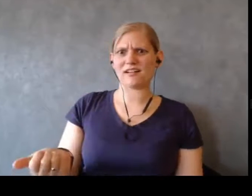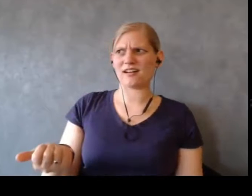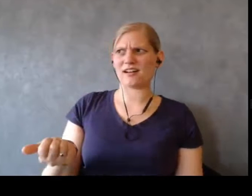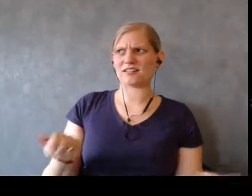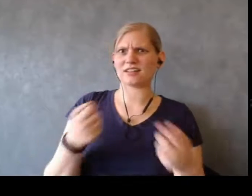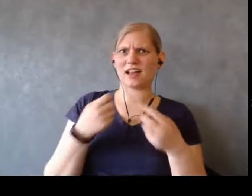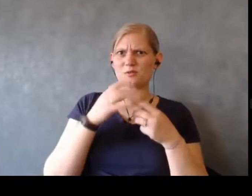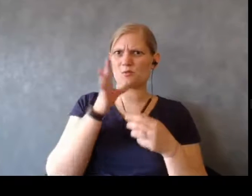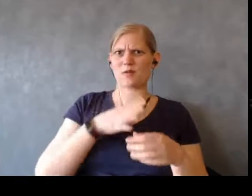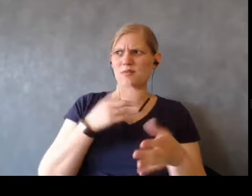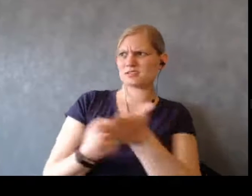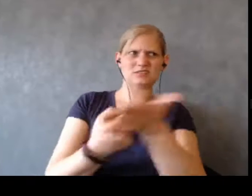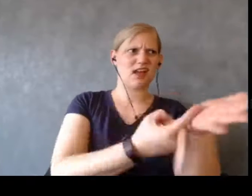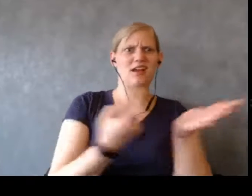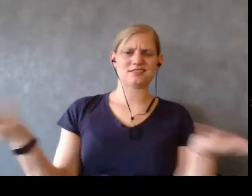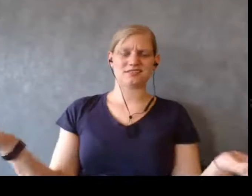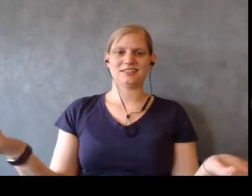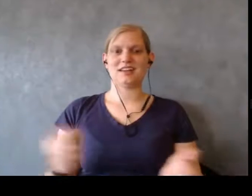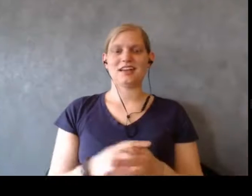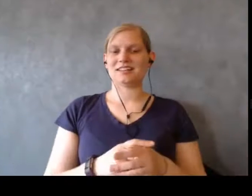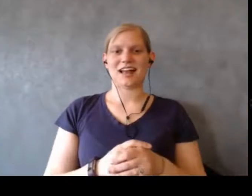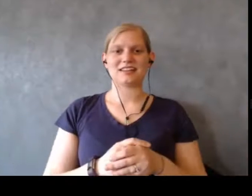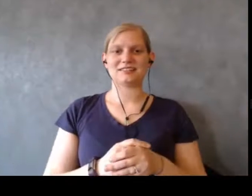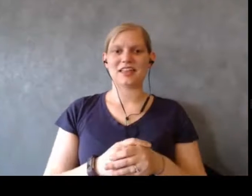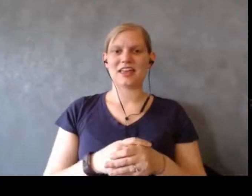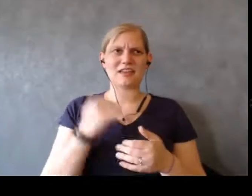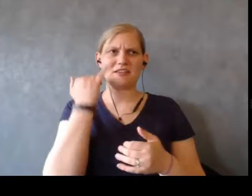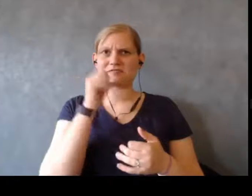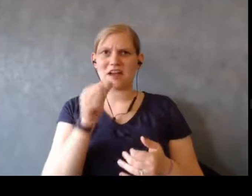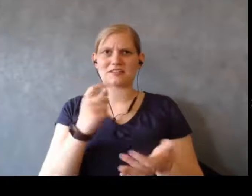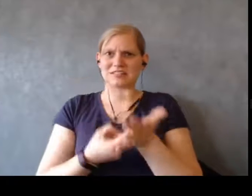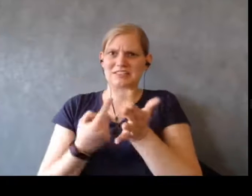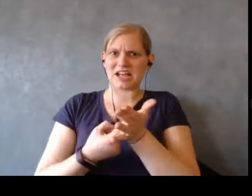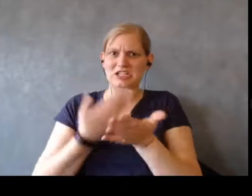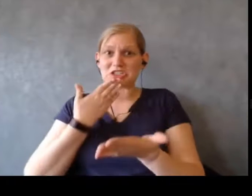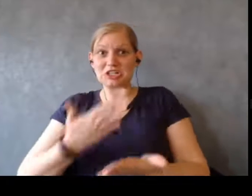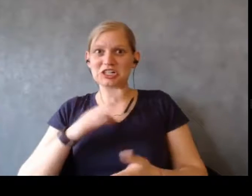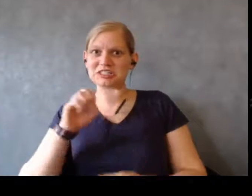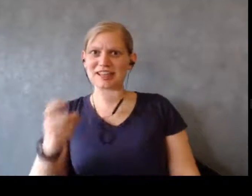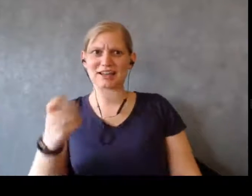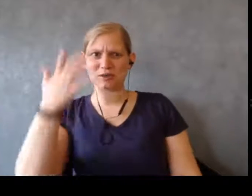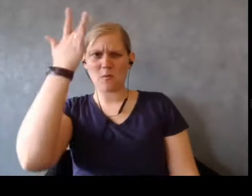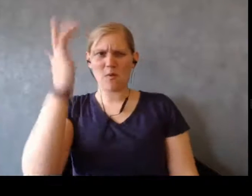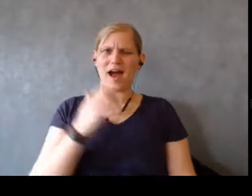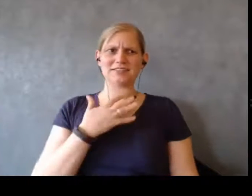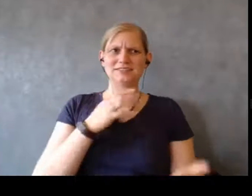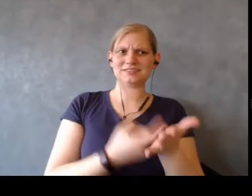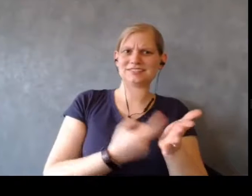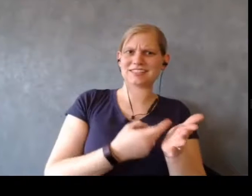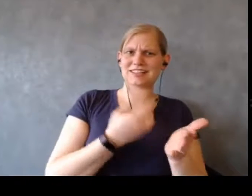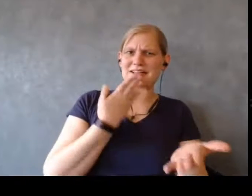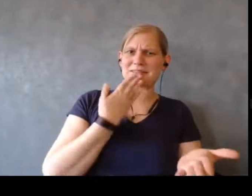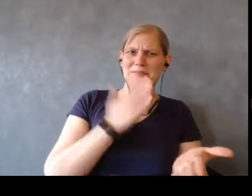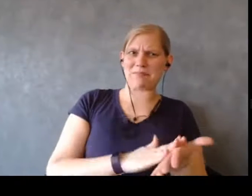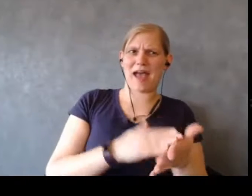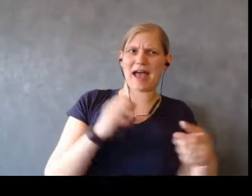painful. So I think the way that we talk about sex, but also the way that we don't talk about sex in this country is severely broken. But